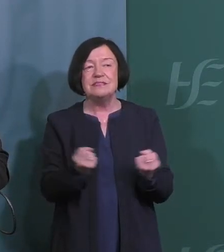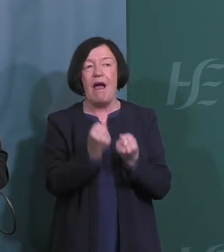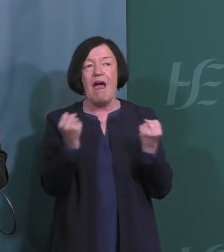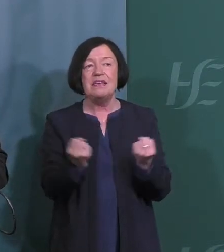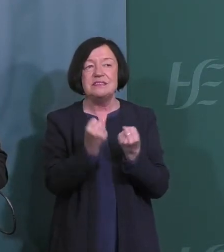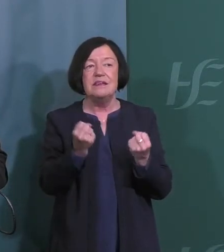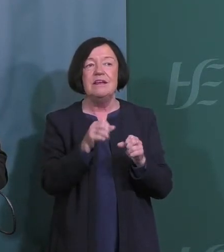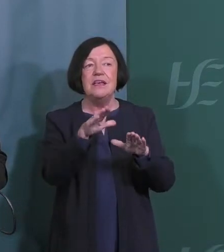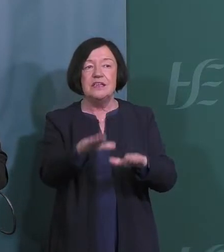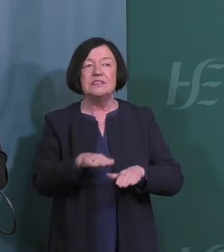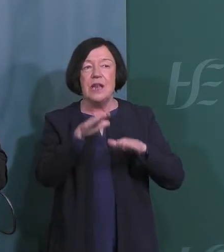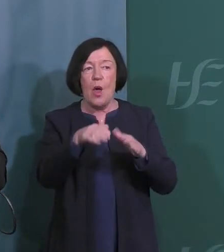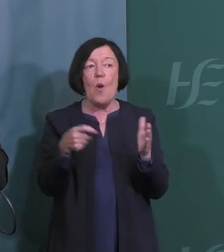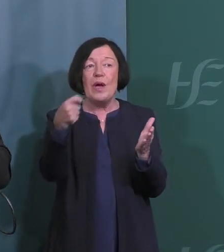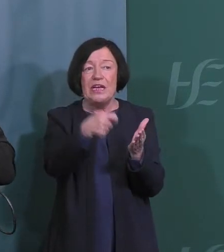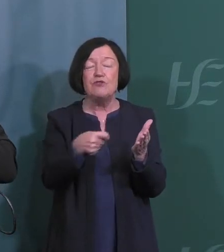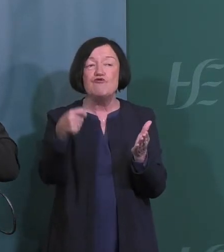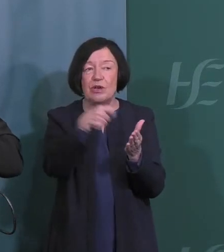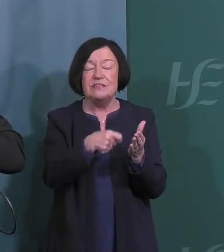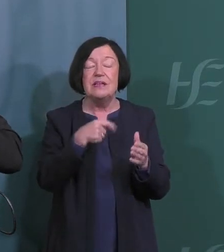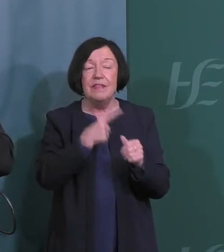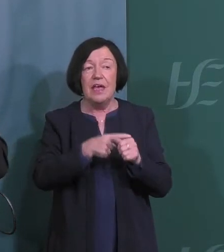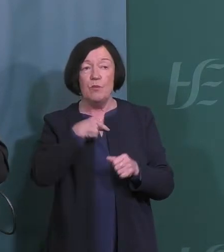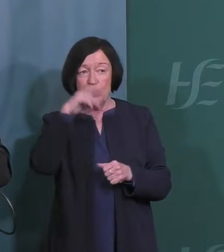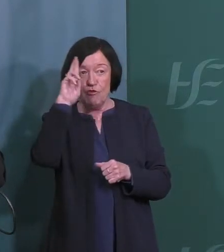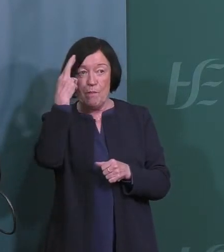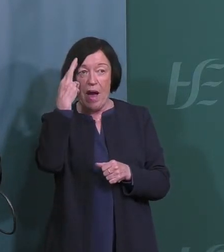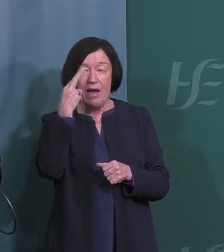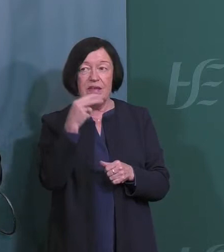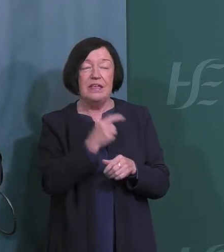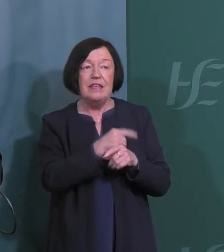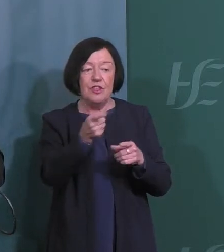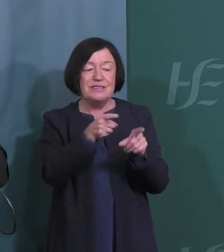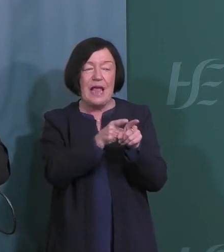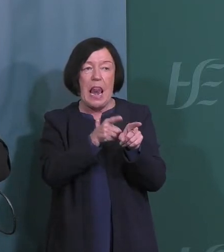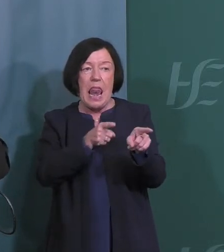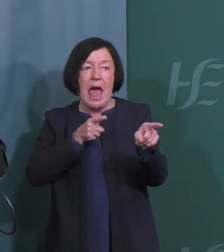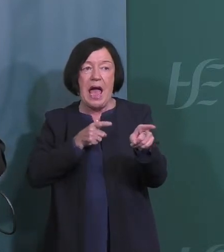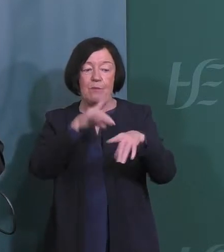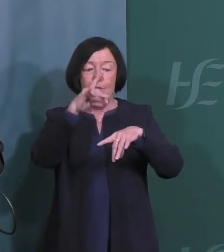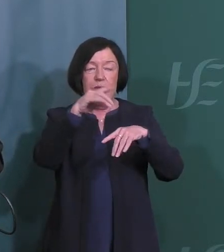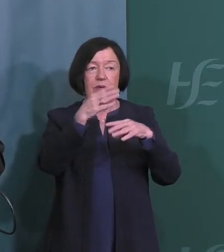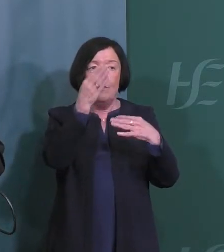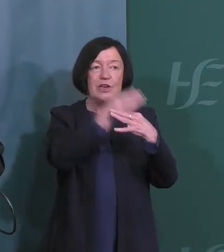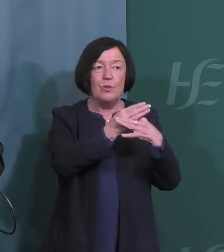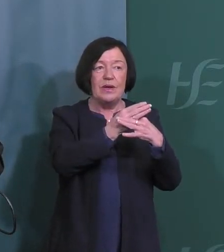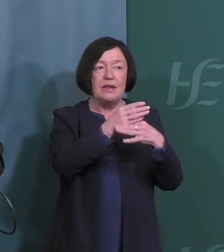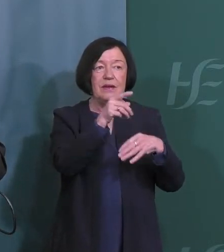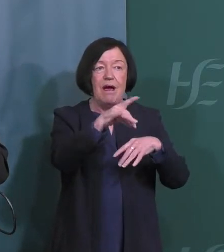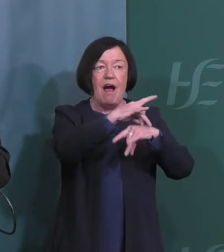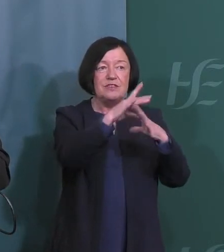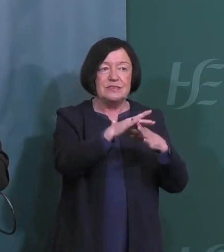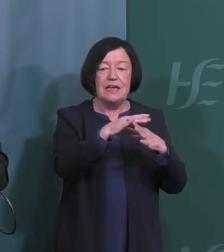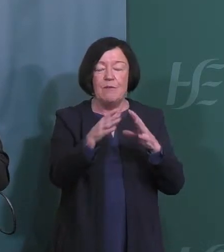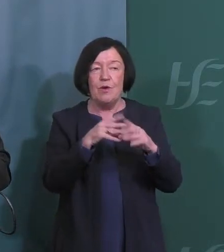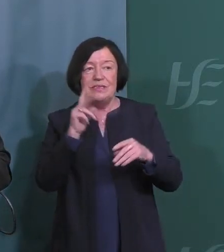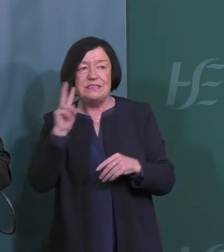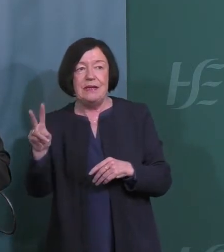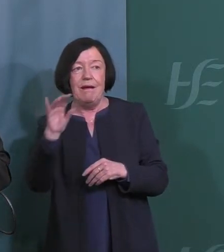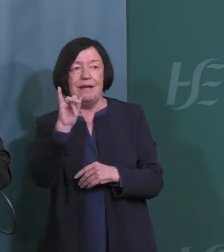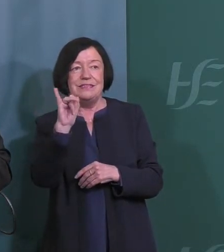a slow increase. And again, we'll always remind there is a lag factor between hospitalisations and what we see coming through in